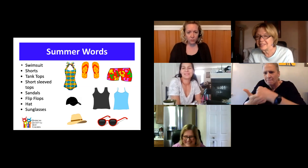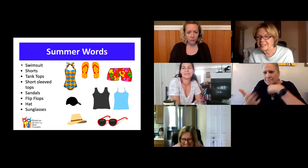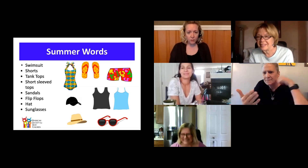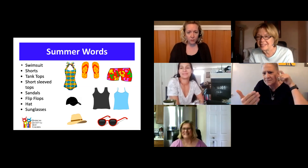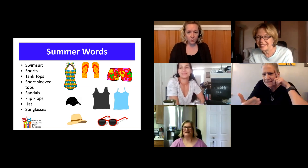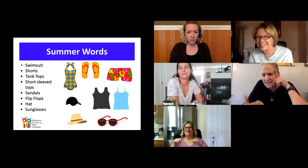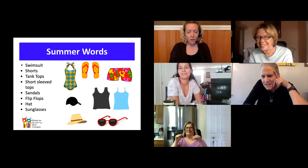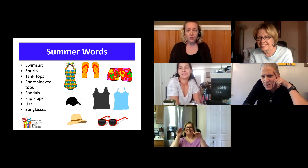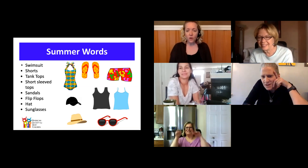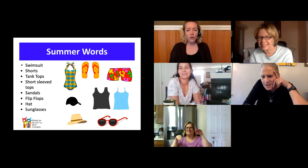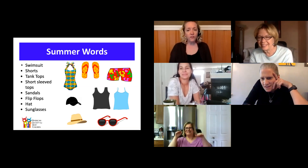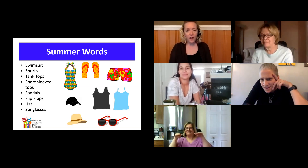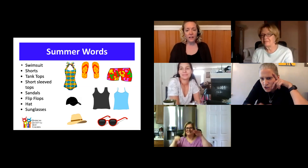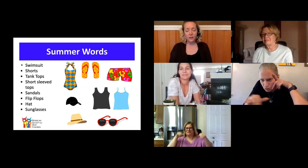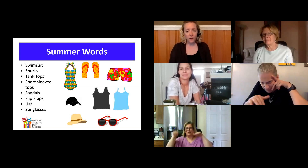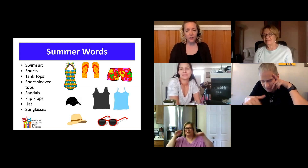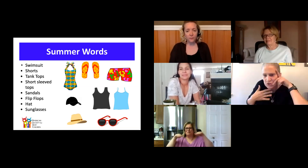You're fine. I'll help you.